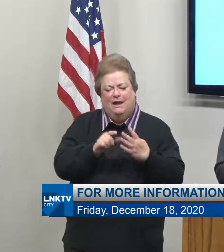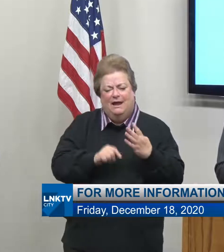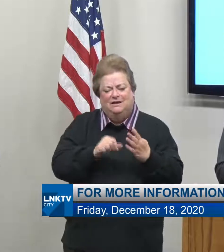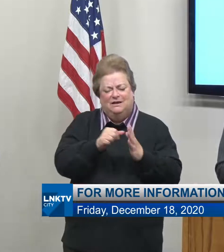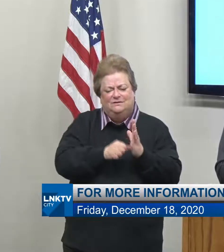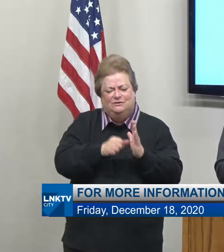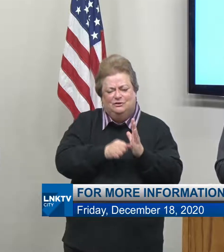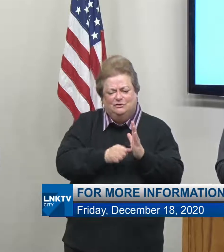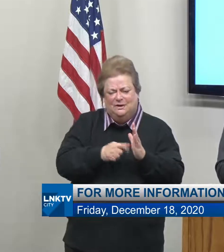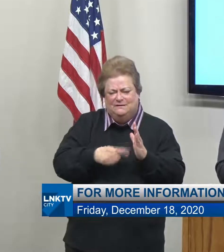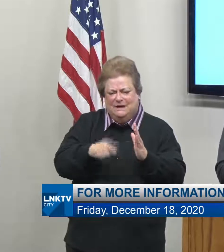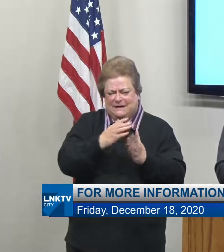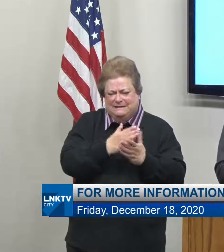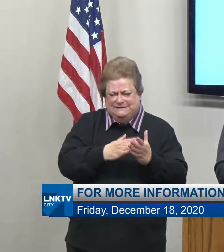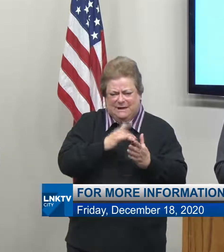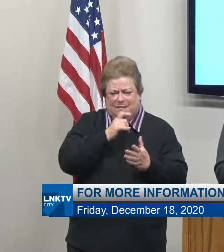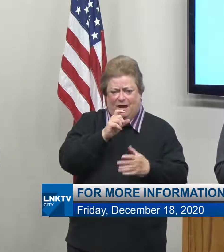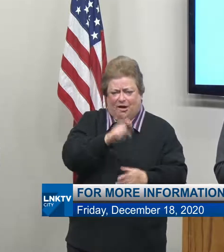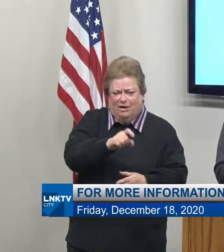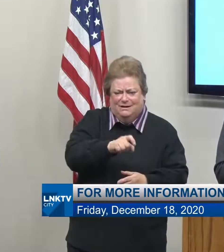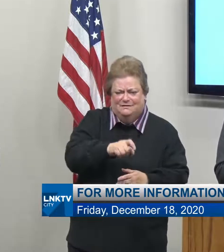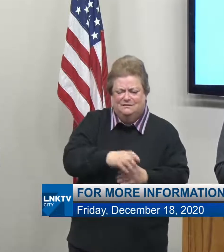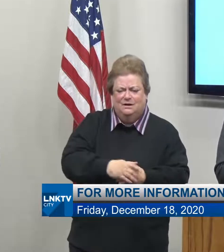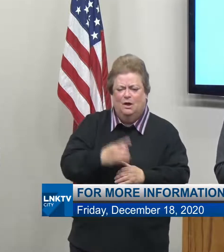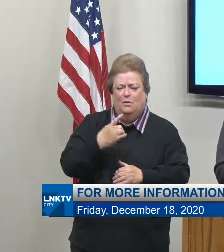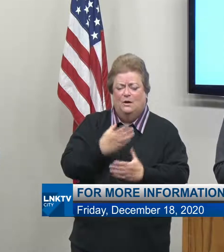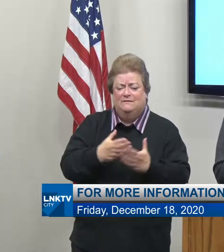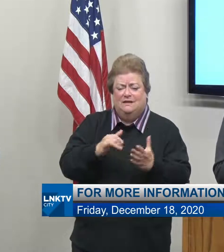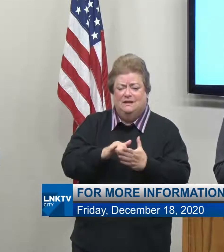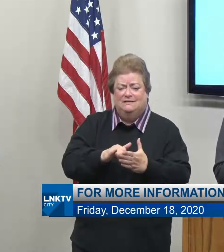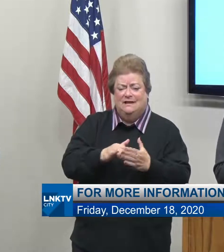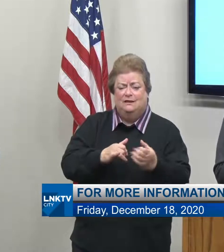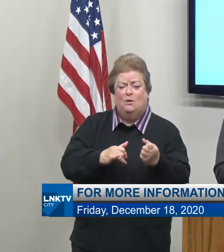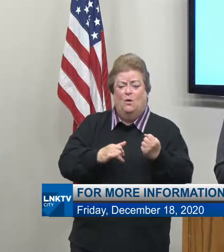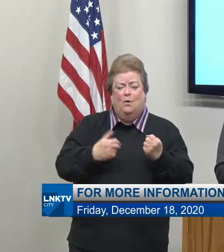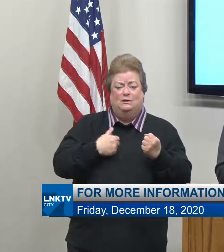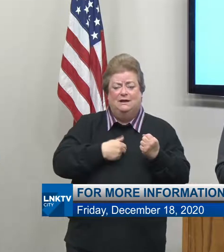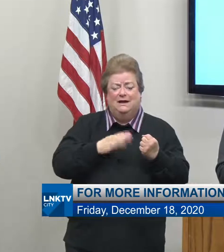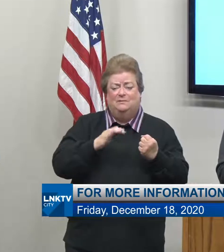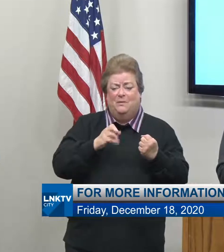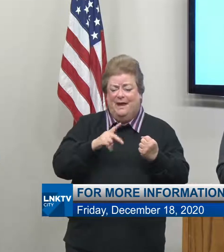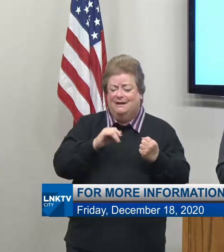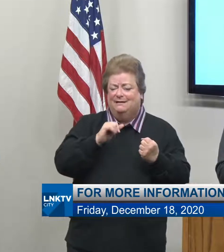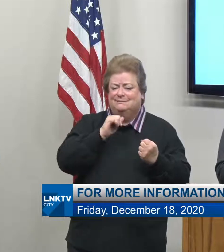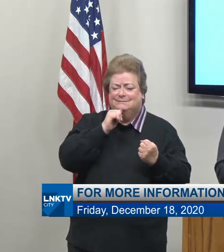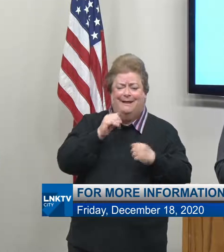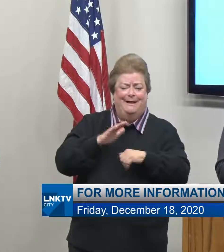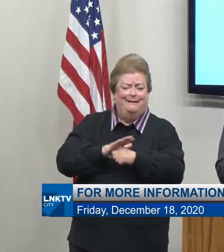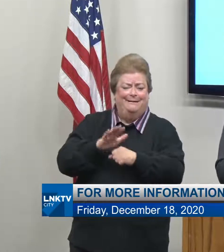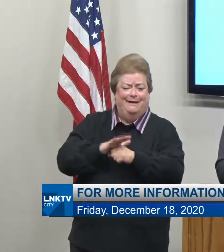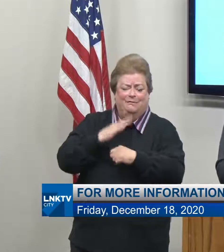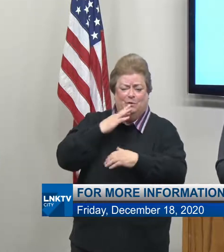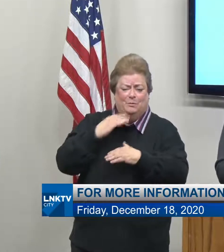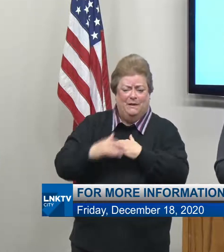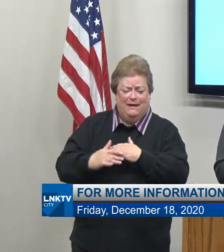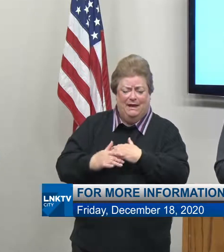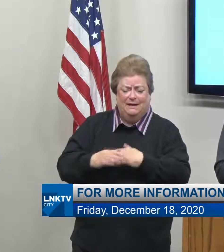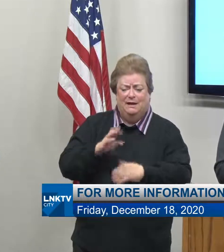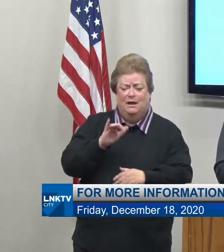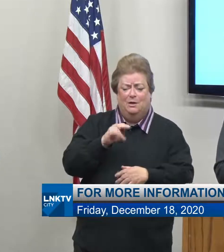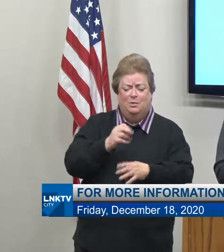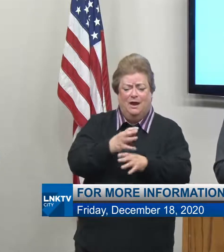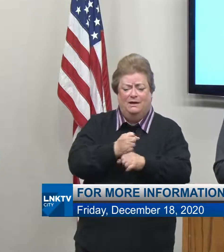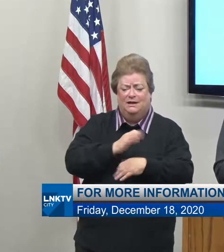especially necessary. And one of the things that's been holding us back has been the availability of blood. Bryan gets all of its